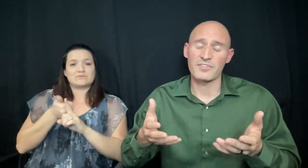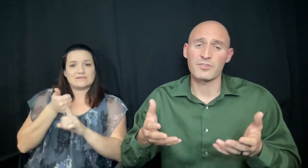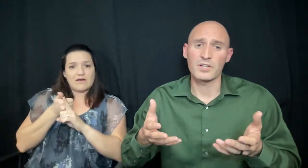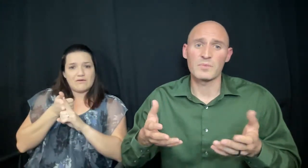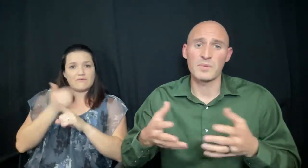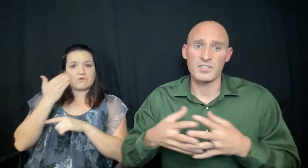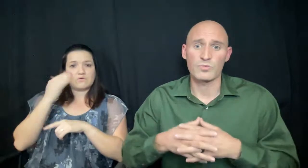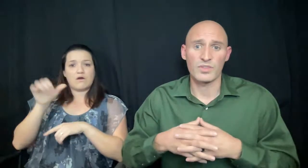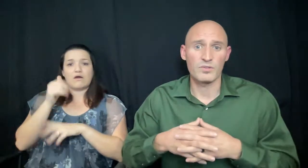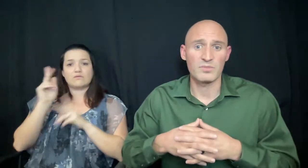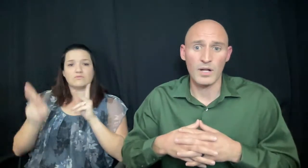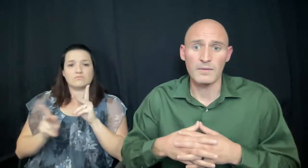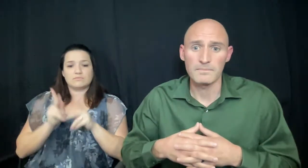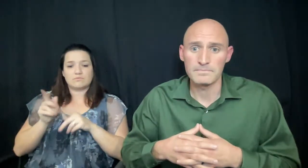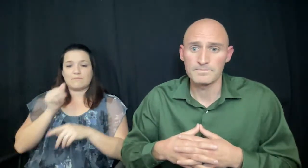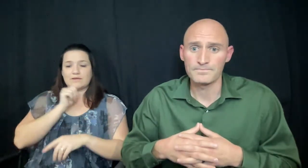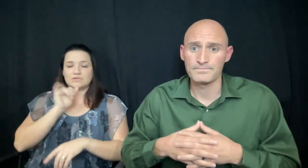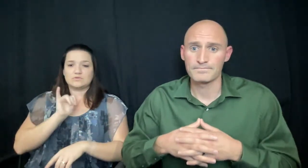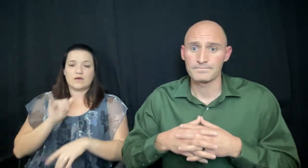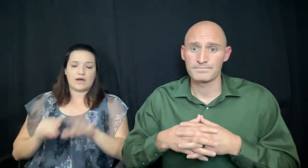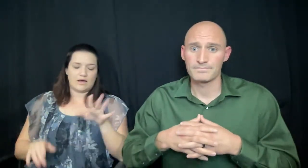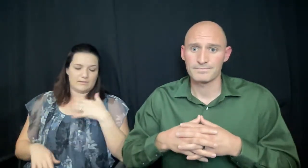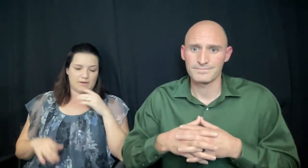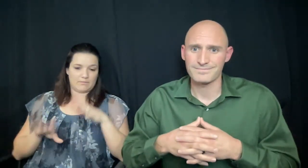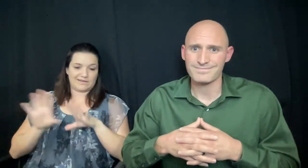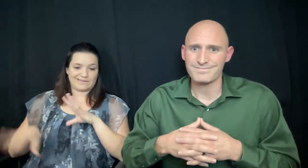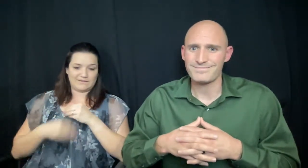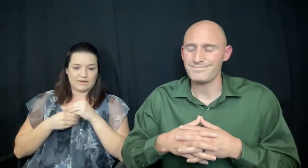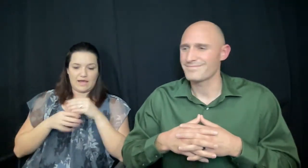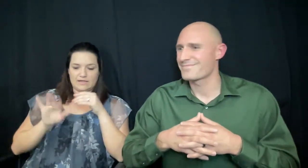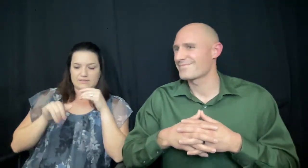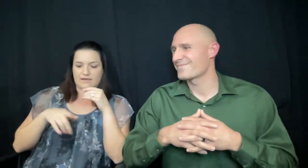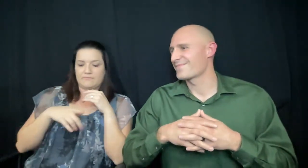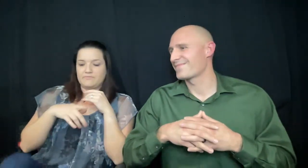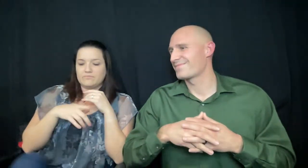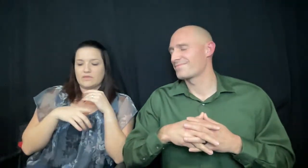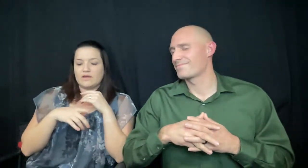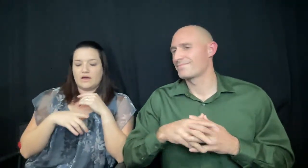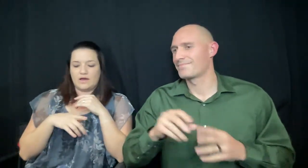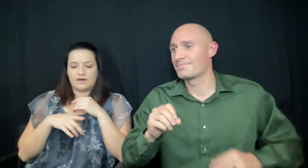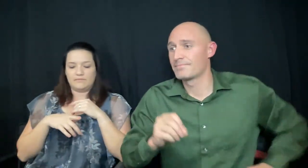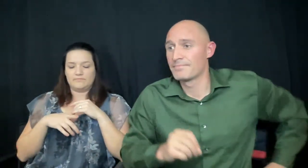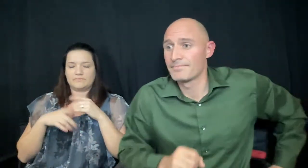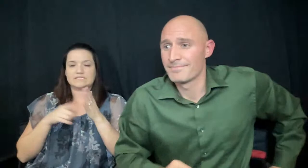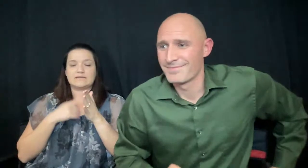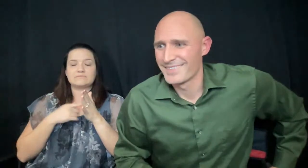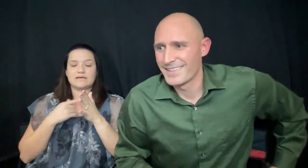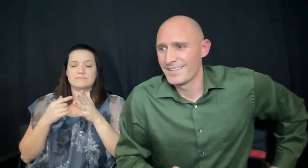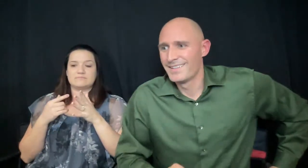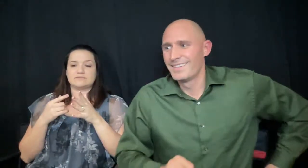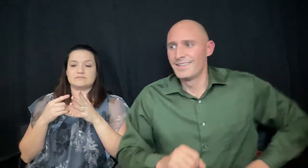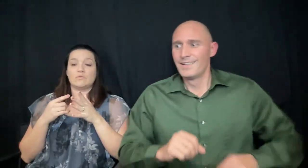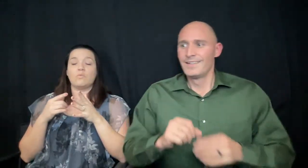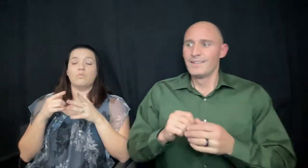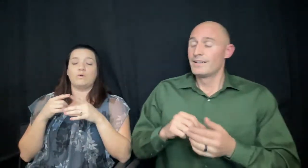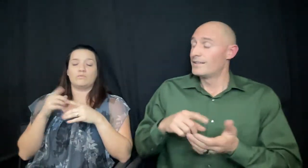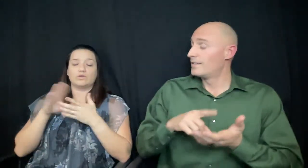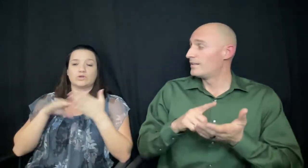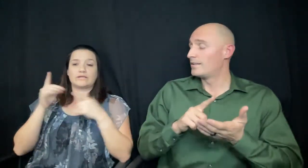are going to be patient with you as well. I'm going to add to that. Sometimes when we're learning